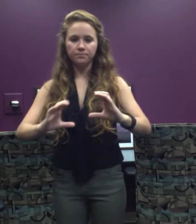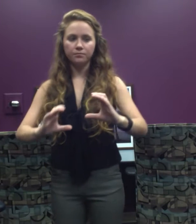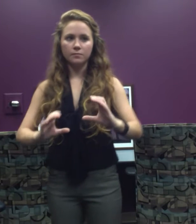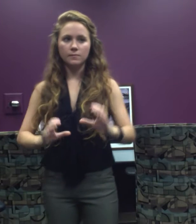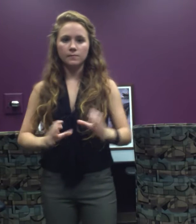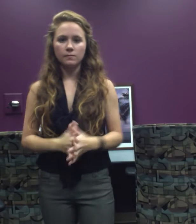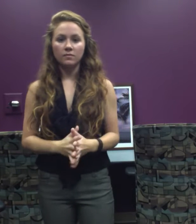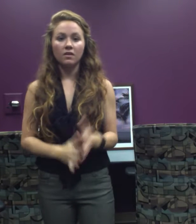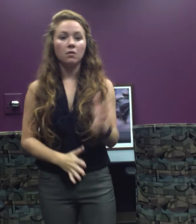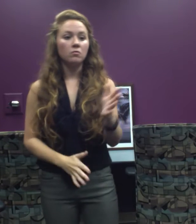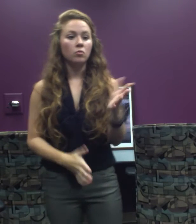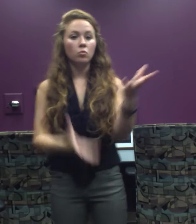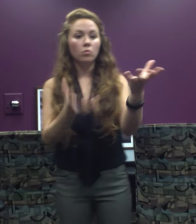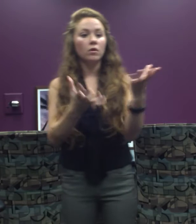your hand, please.